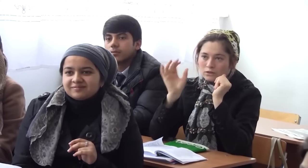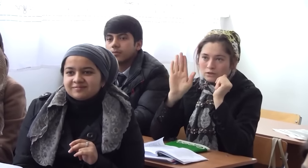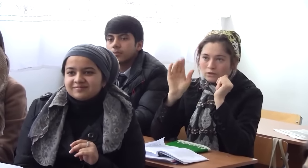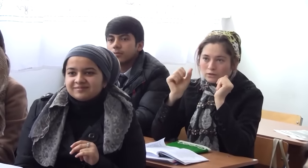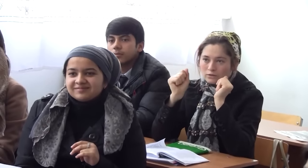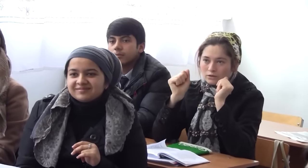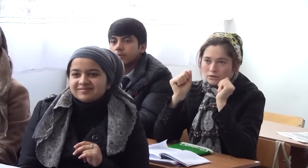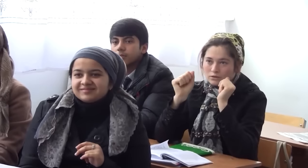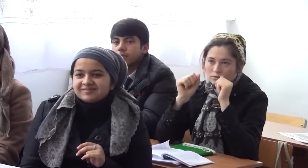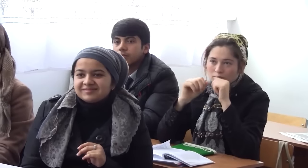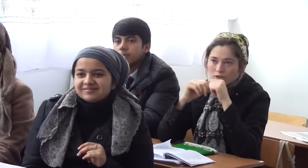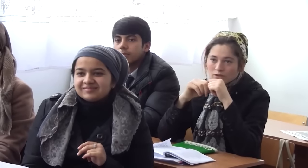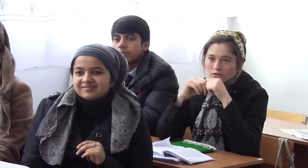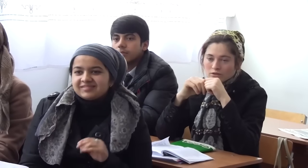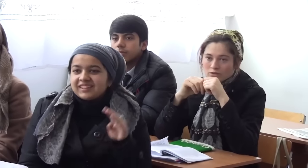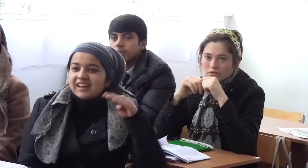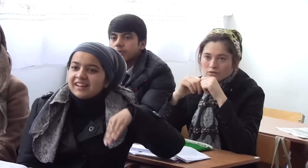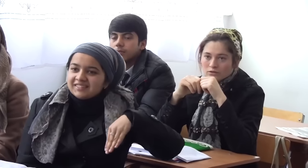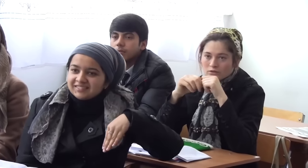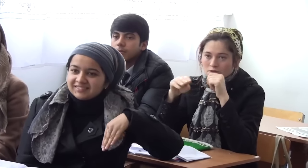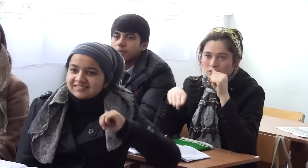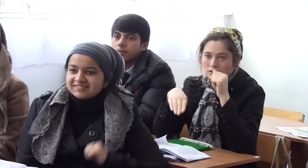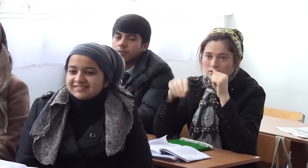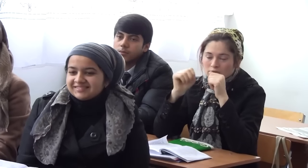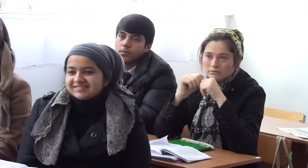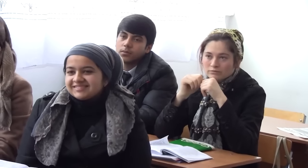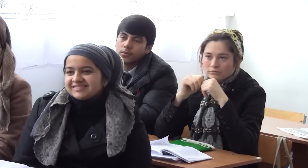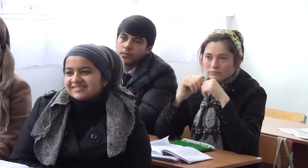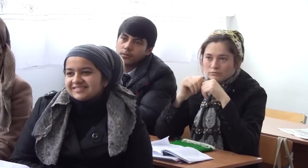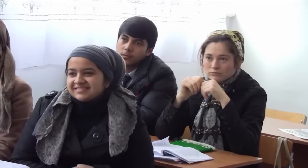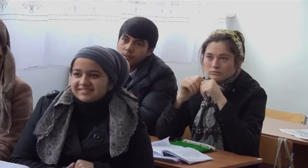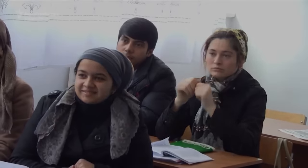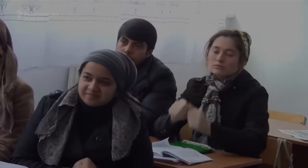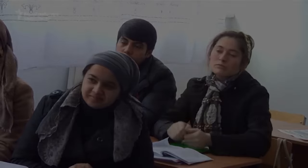struggle to understand and communicate with the world around them.